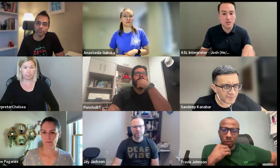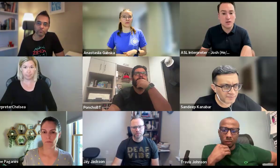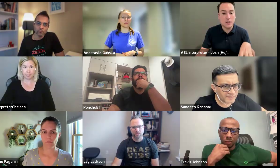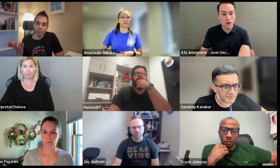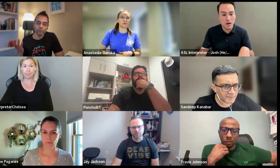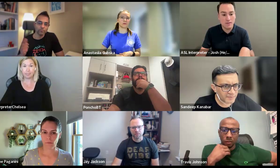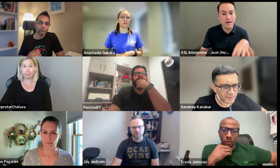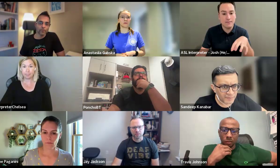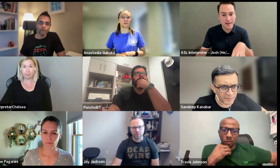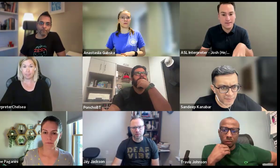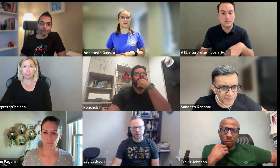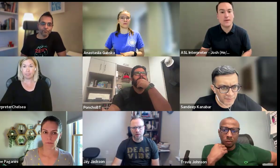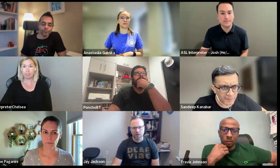is currently working on that at this moment.